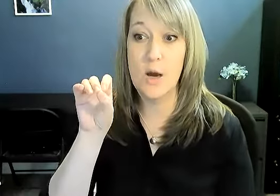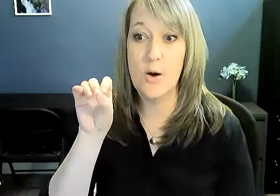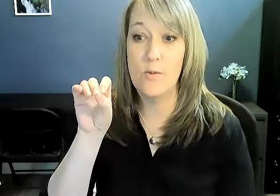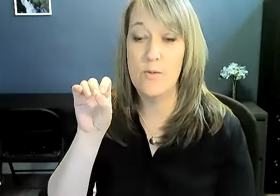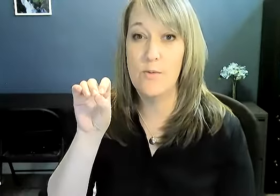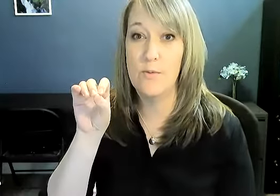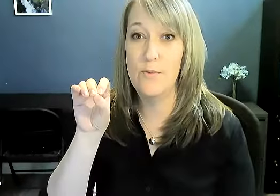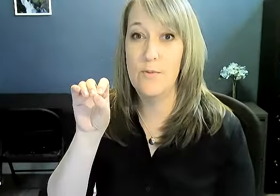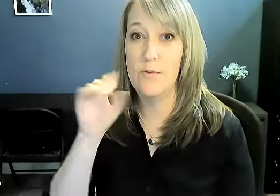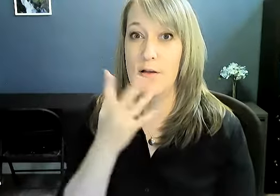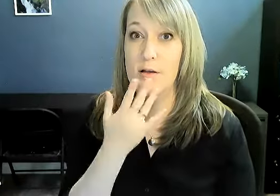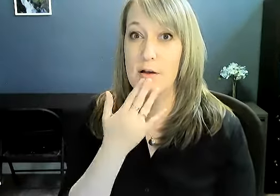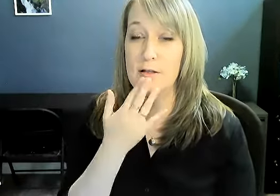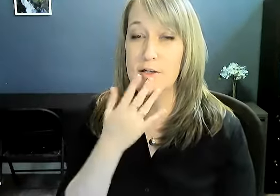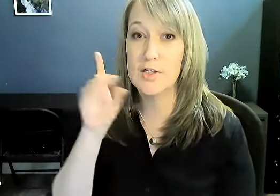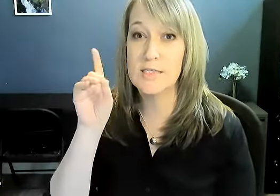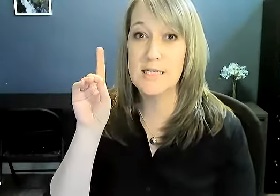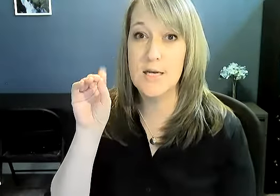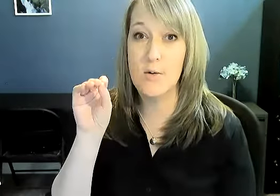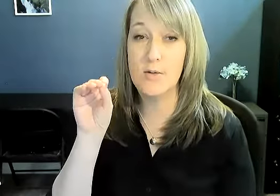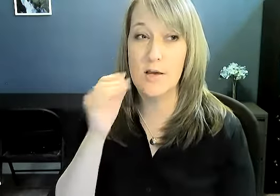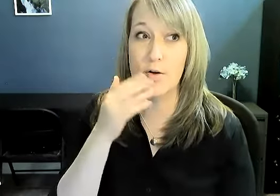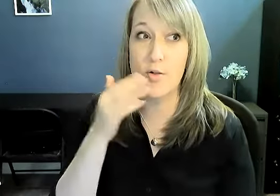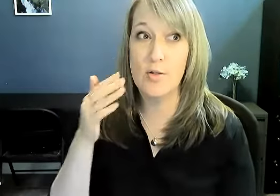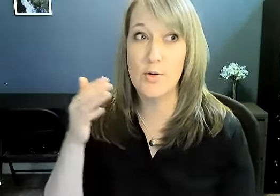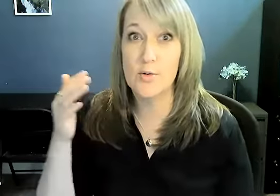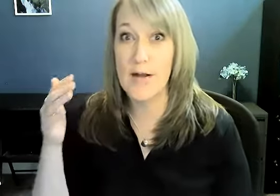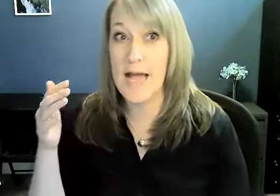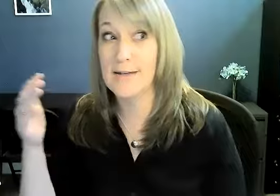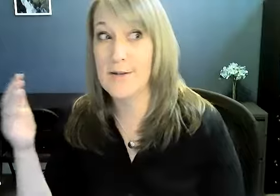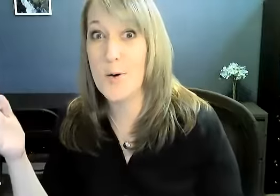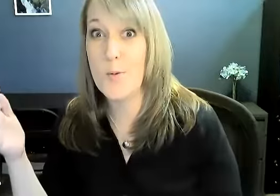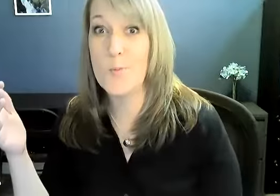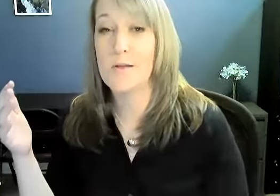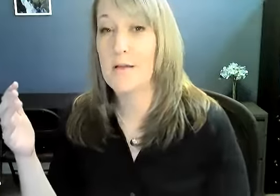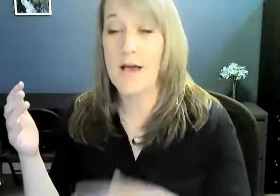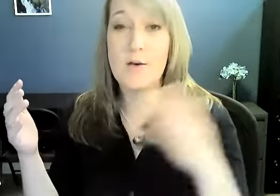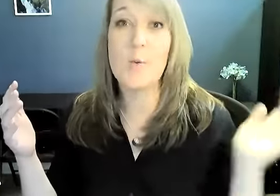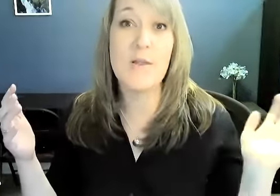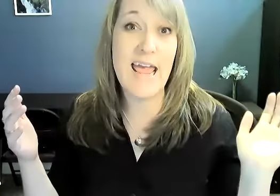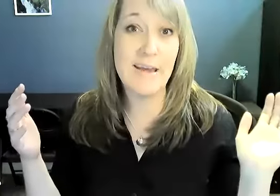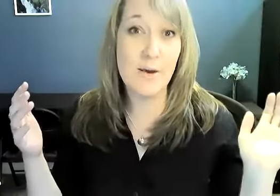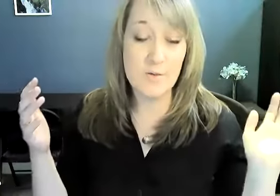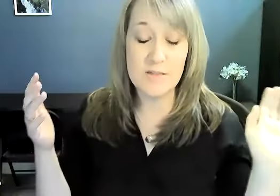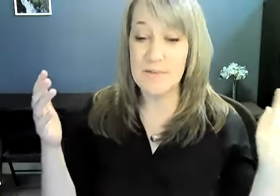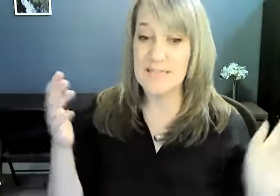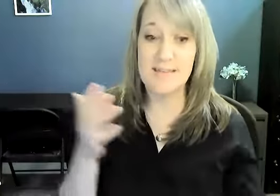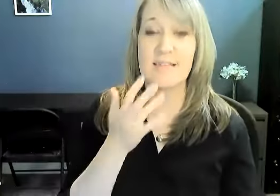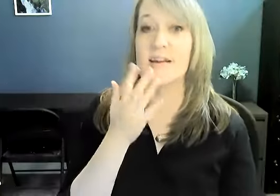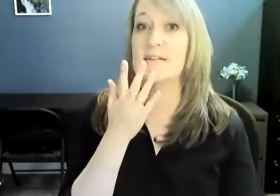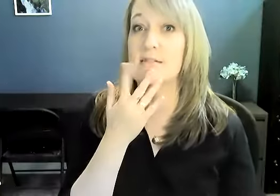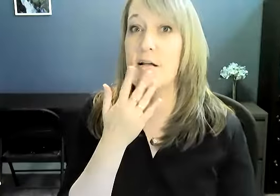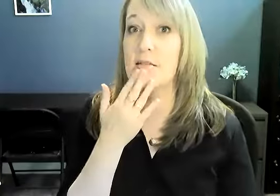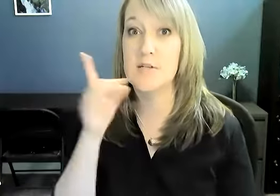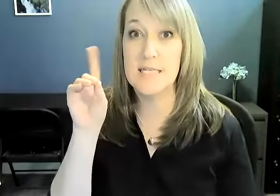D-O. Color D-O, like Colorado. I don't know where the A goes, but it's not there. It's color